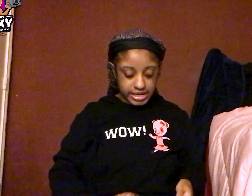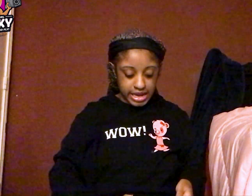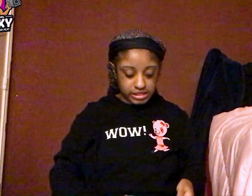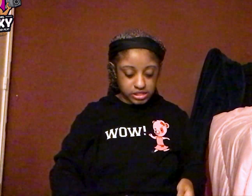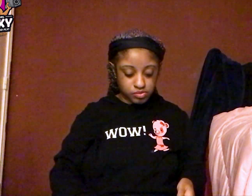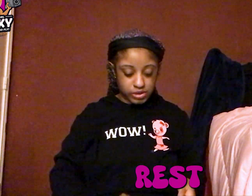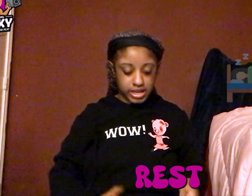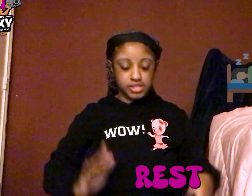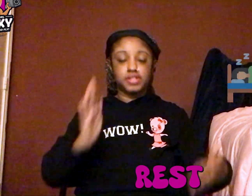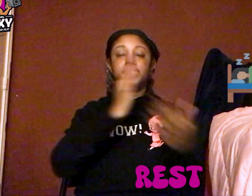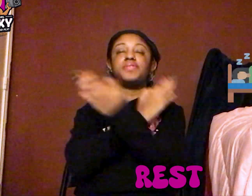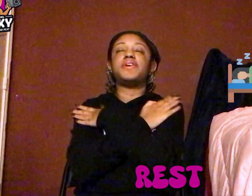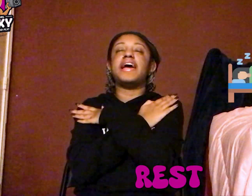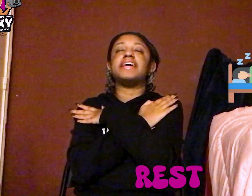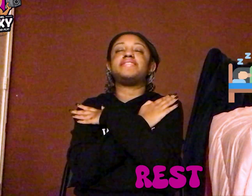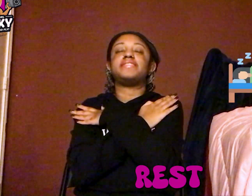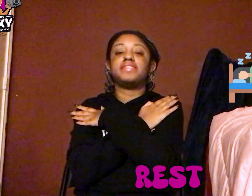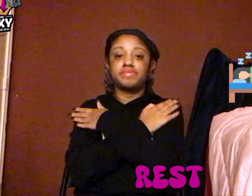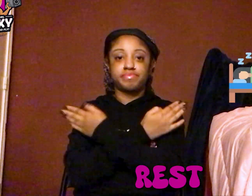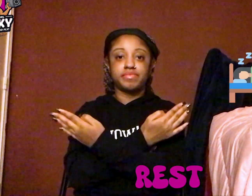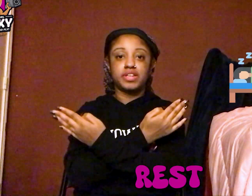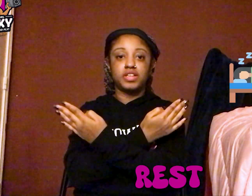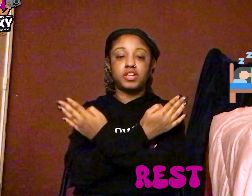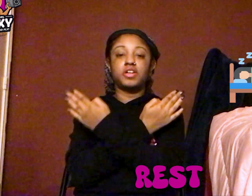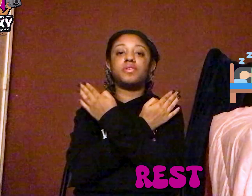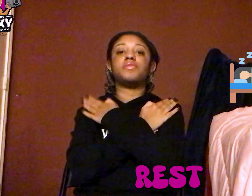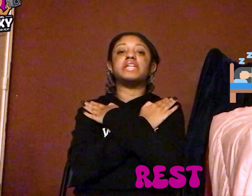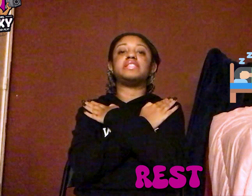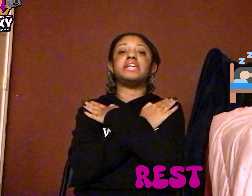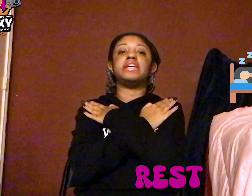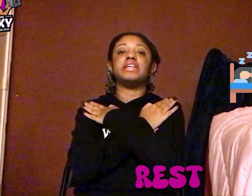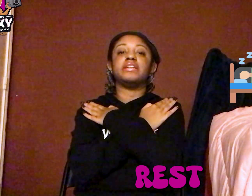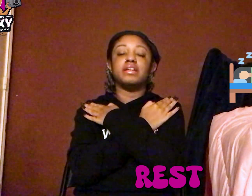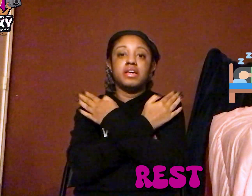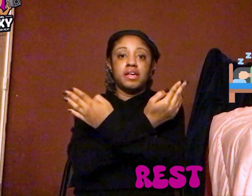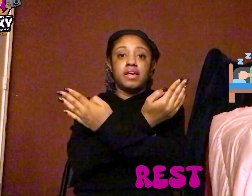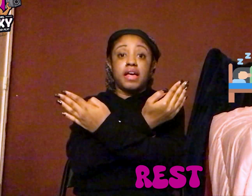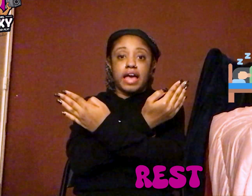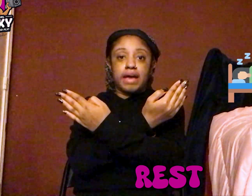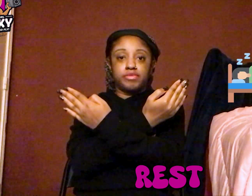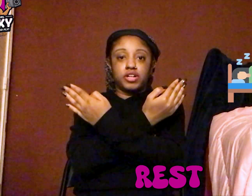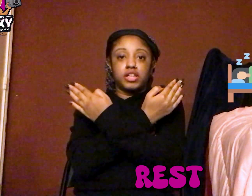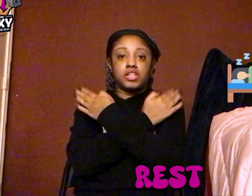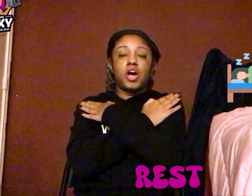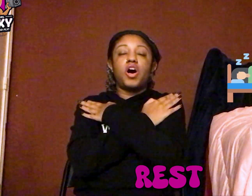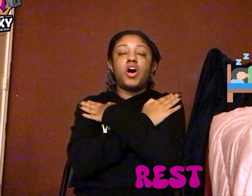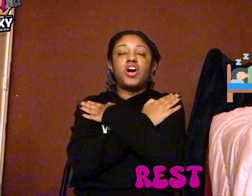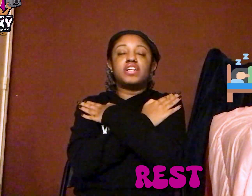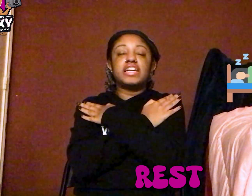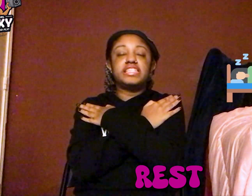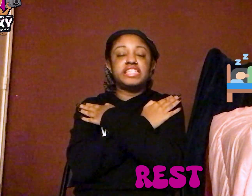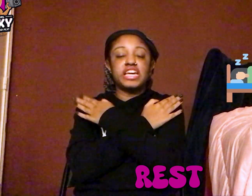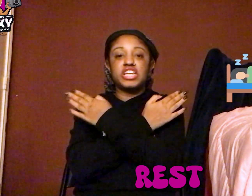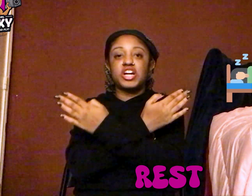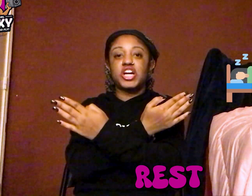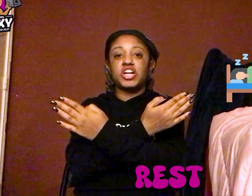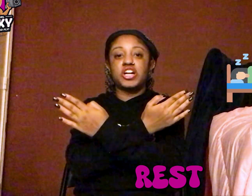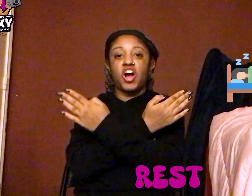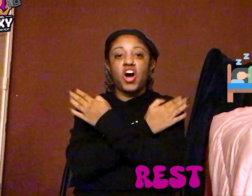Next is rest. Rest. You're resting after a long dinner, all